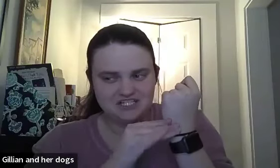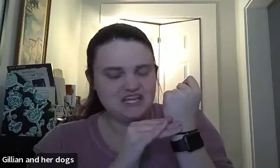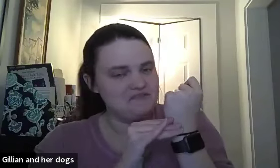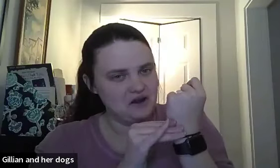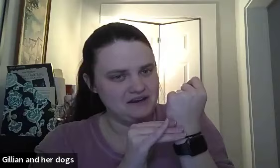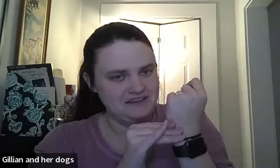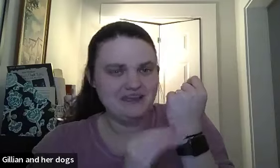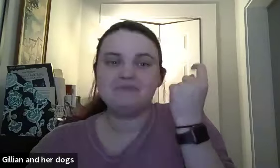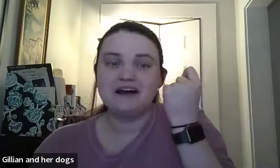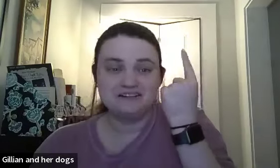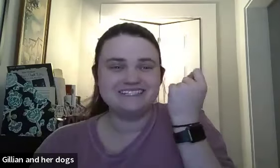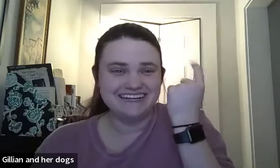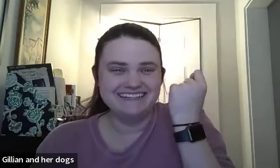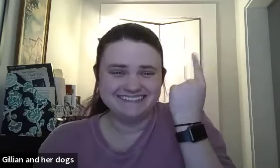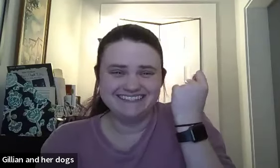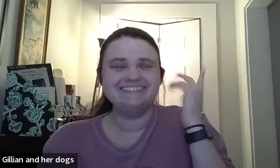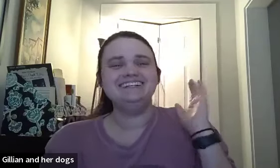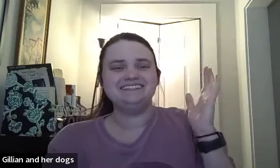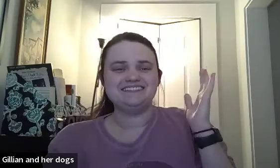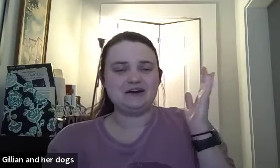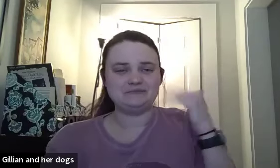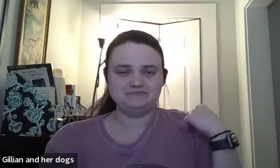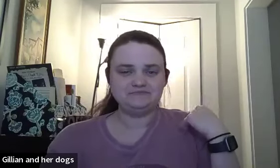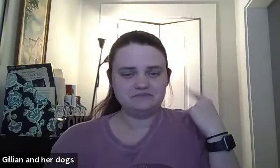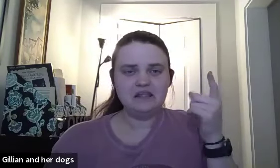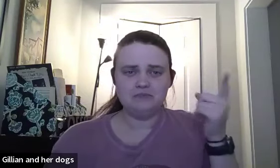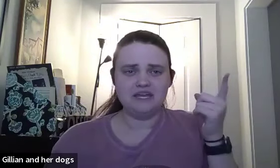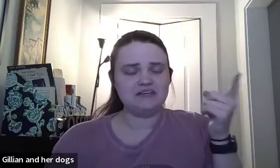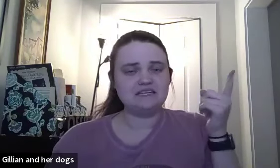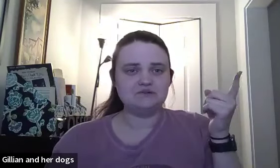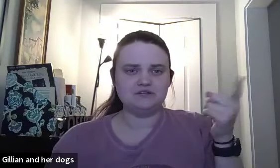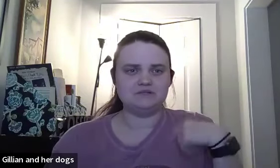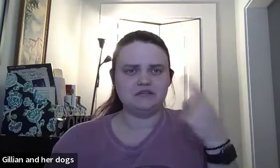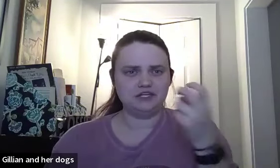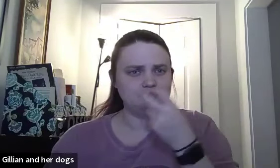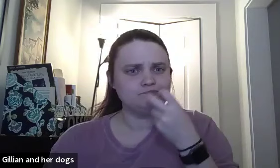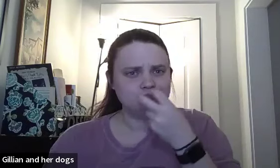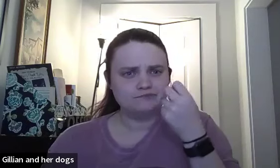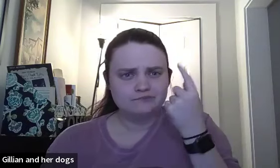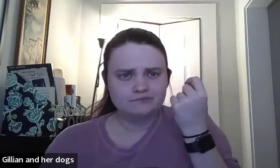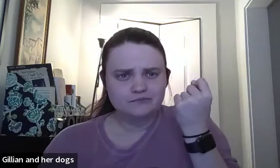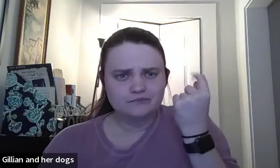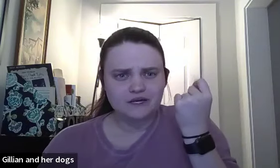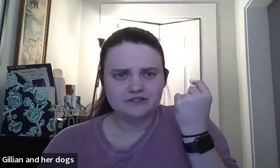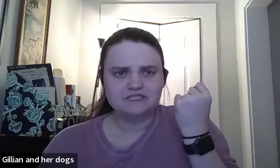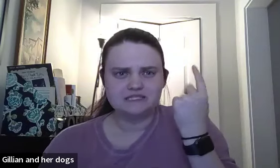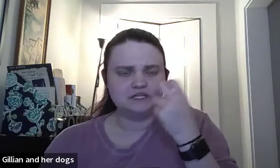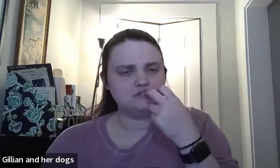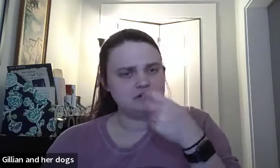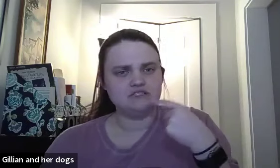I just haven't gotten there yet, but understand. So, but yeah, that's how you would do it, is be like, you understand speech, you